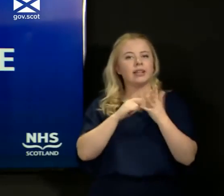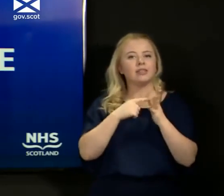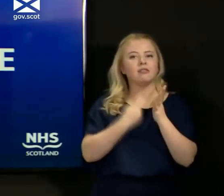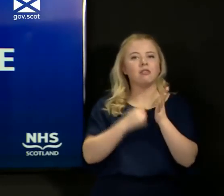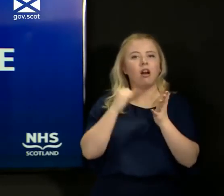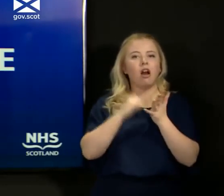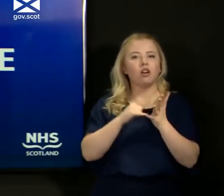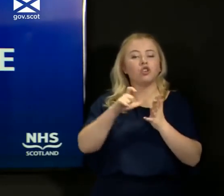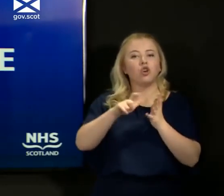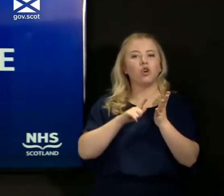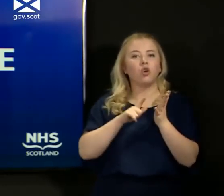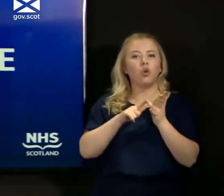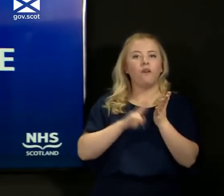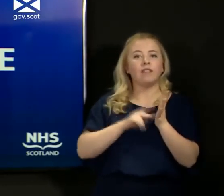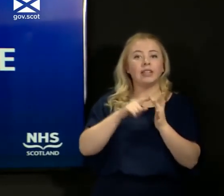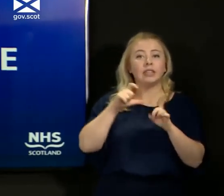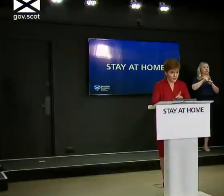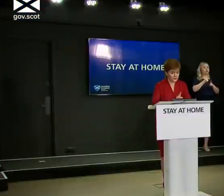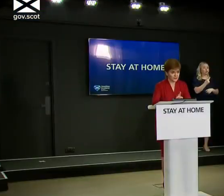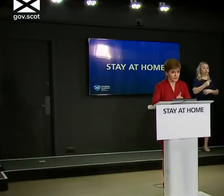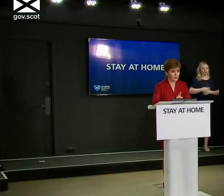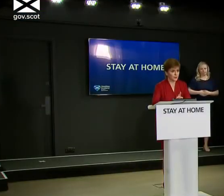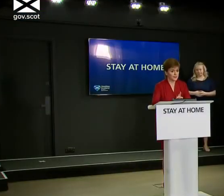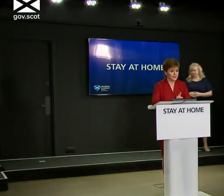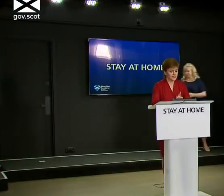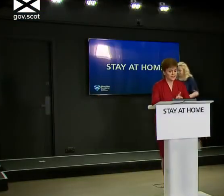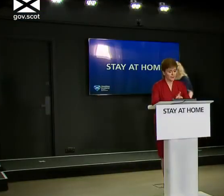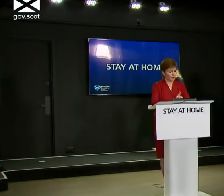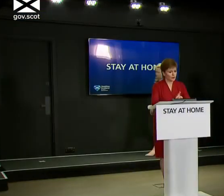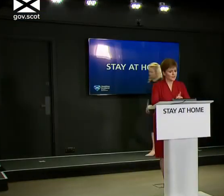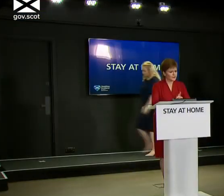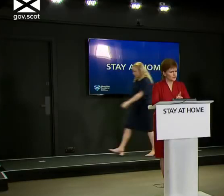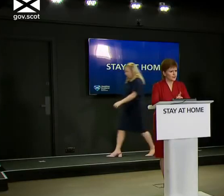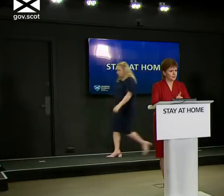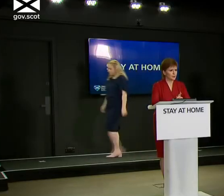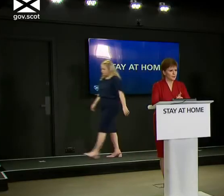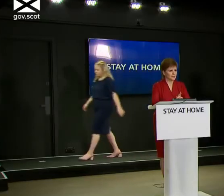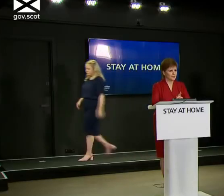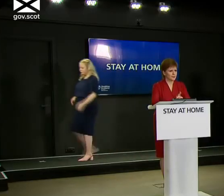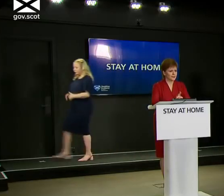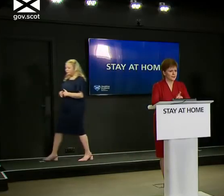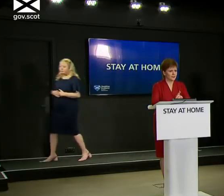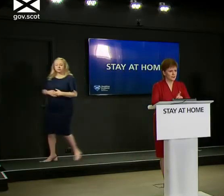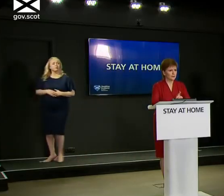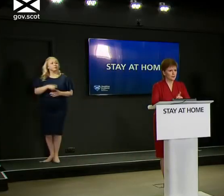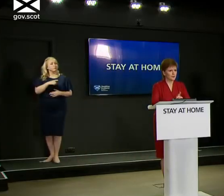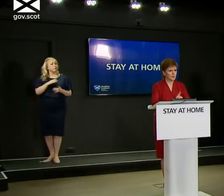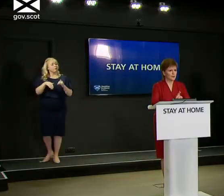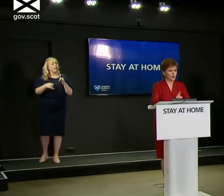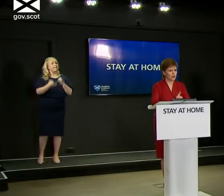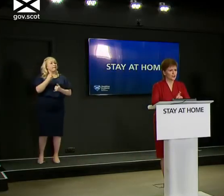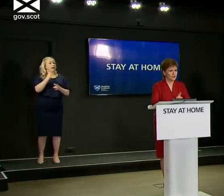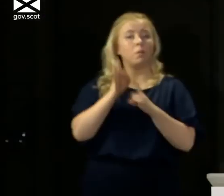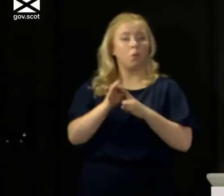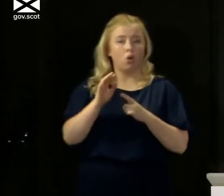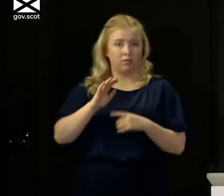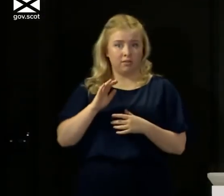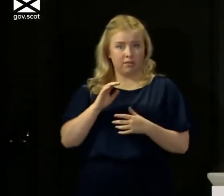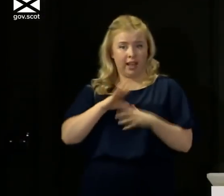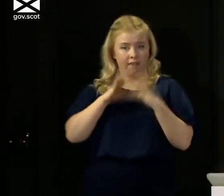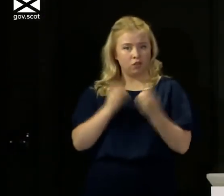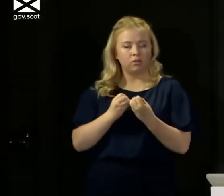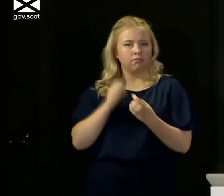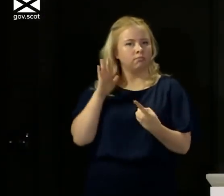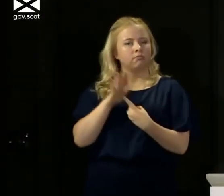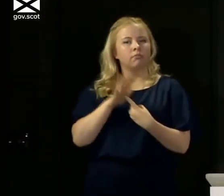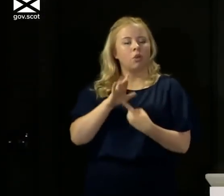that spreads from person to person. Just a final point here, and it's all of this is really important because it is really important that we understand